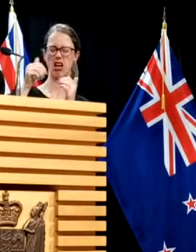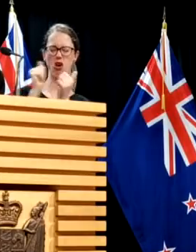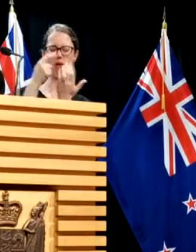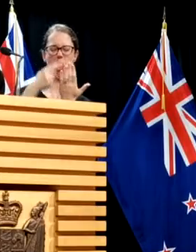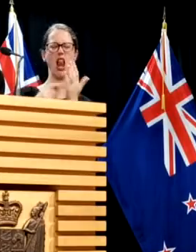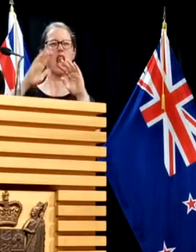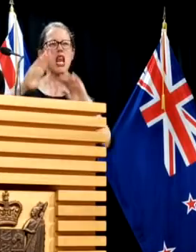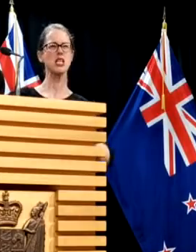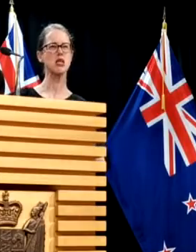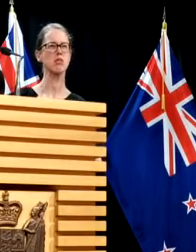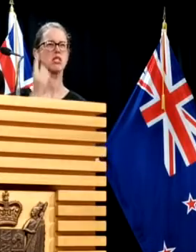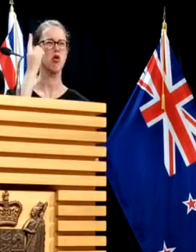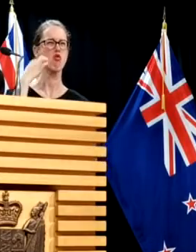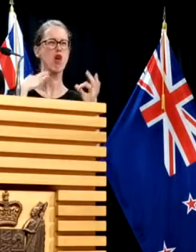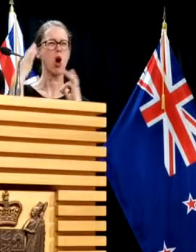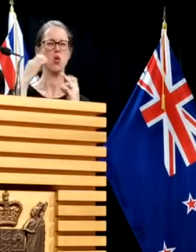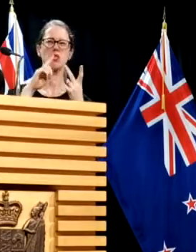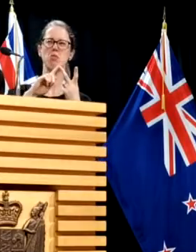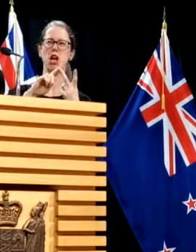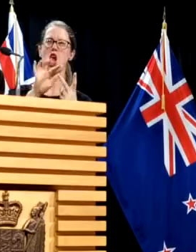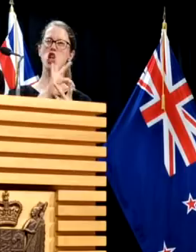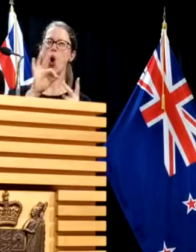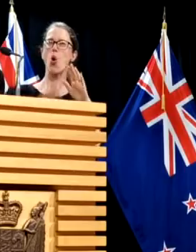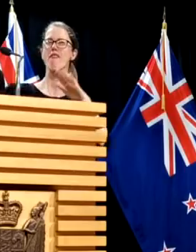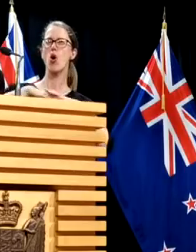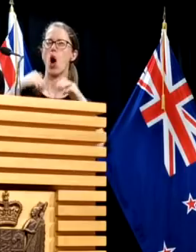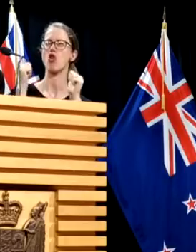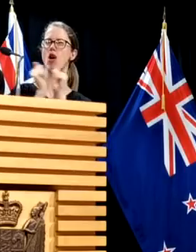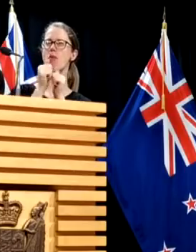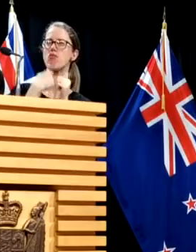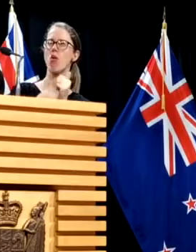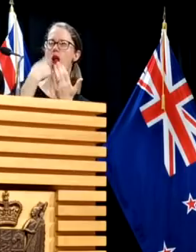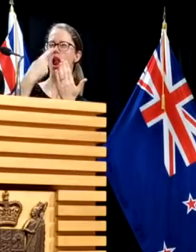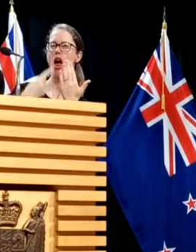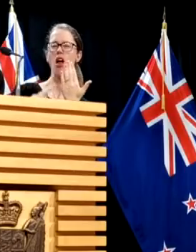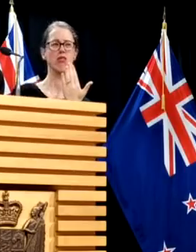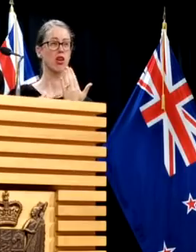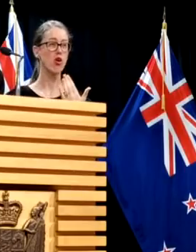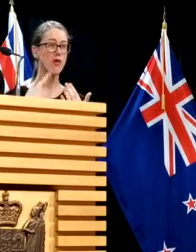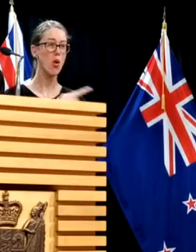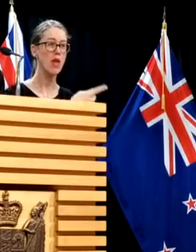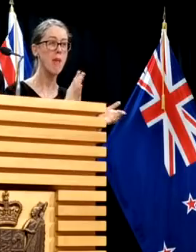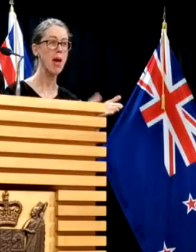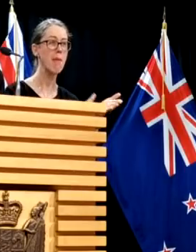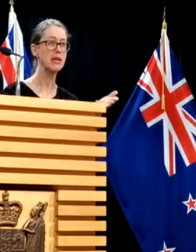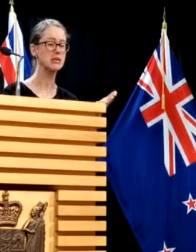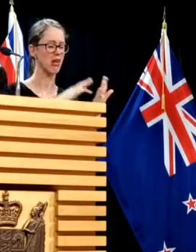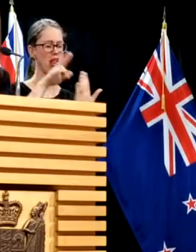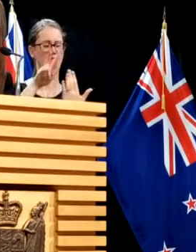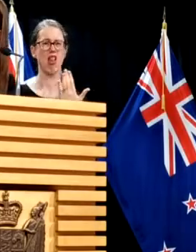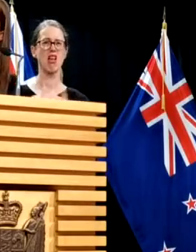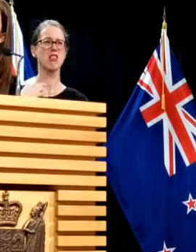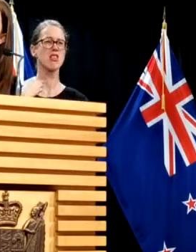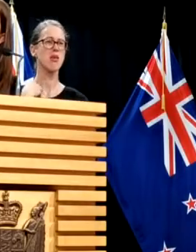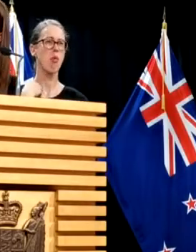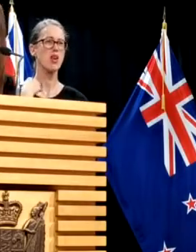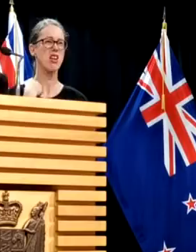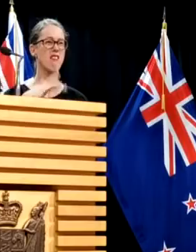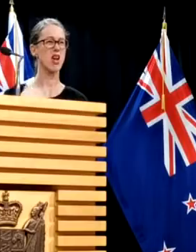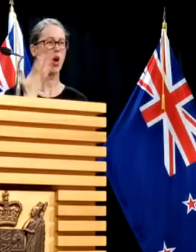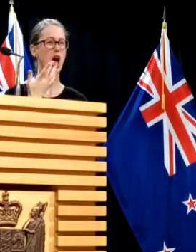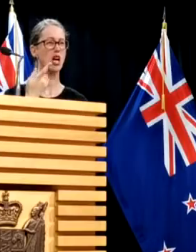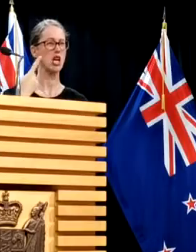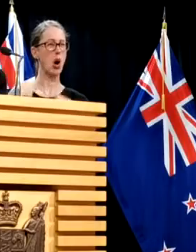responsibilities. And we won't have any concrete promises. There are larger areas of promise. Do you think a lot of their members will be looking at this and thinking that this is a bit of a step